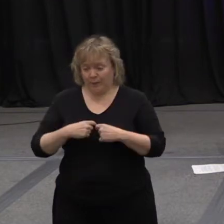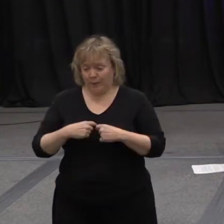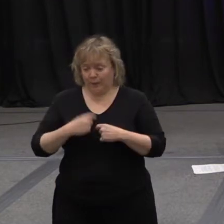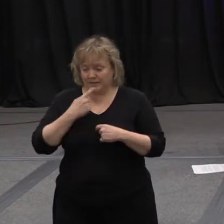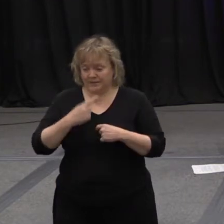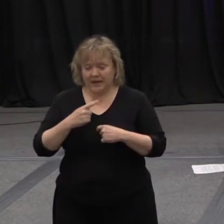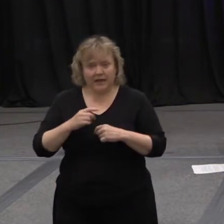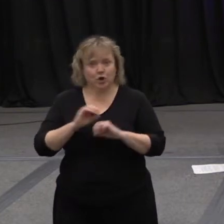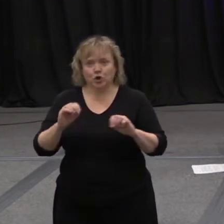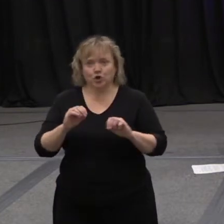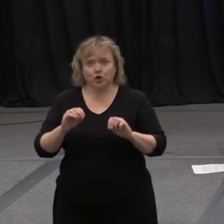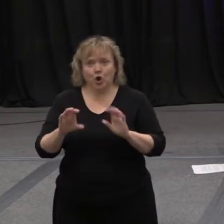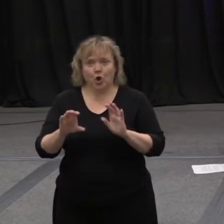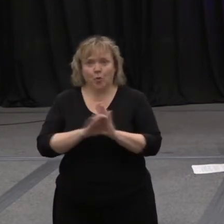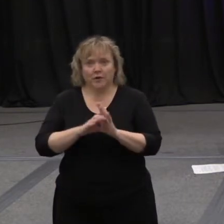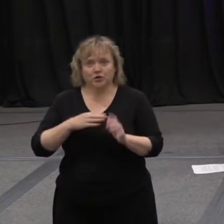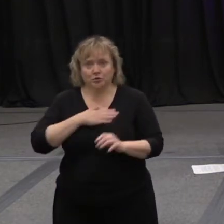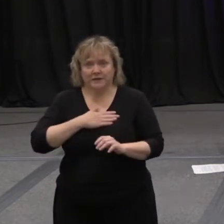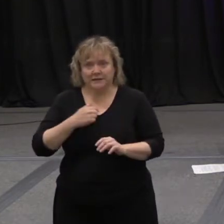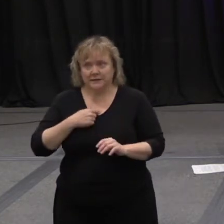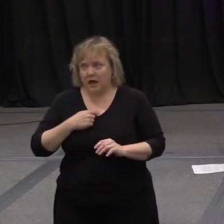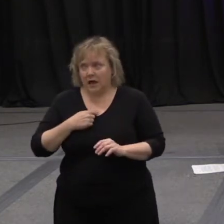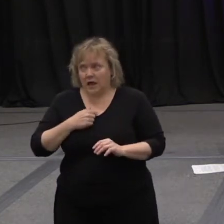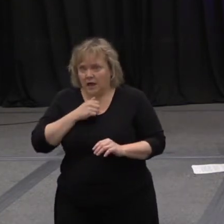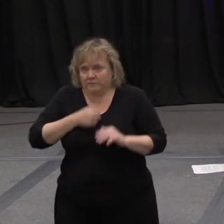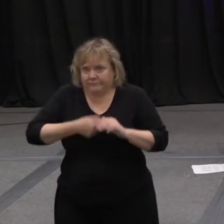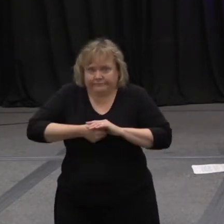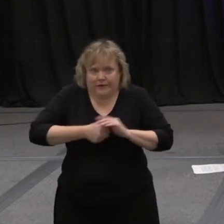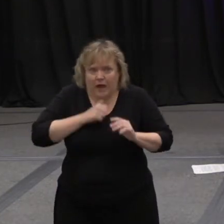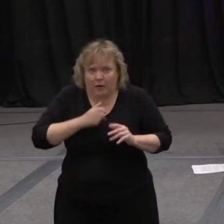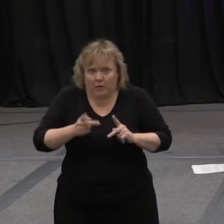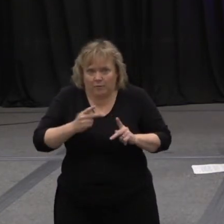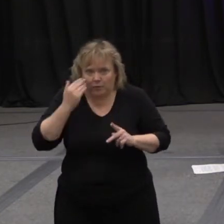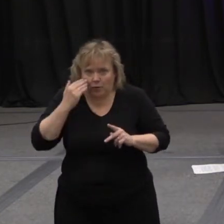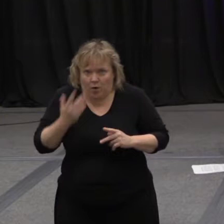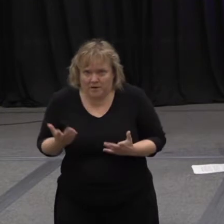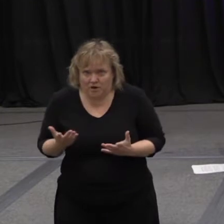even scared that anyone will know I'm here. And